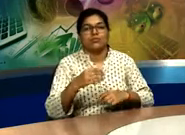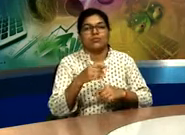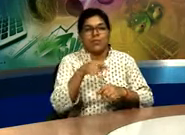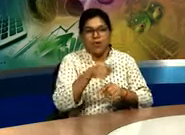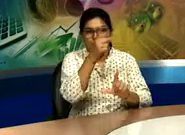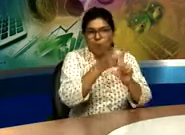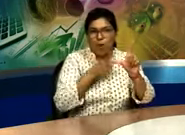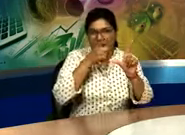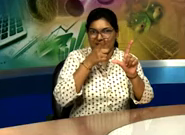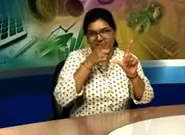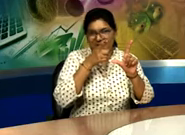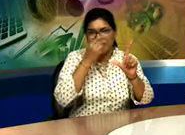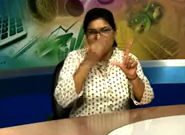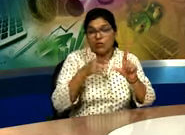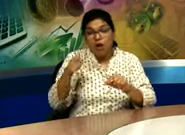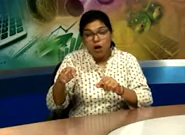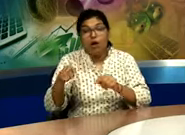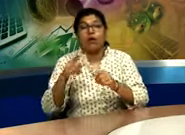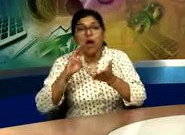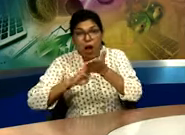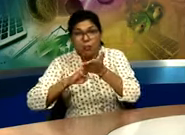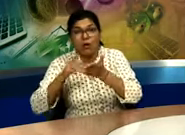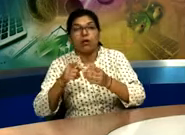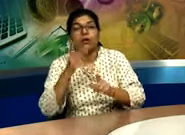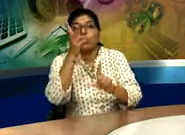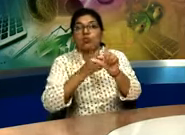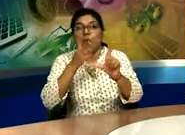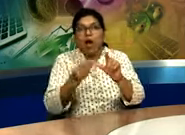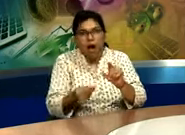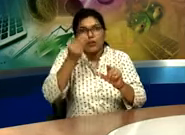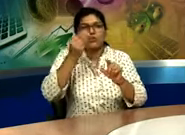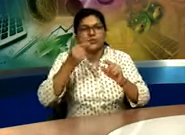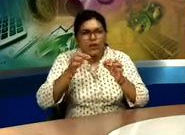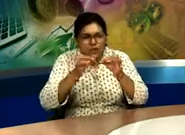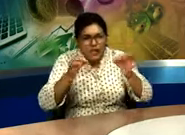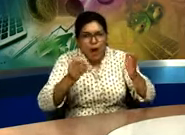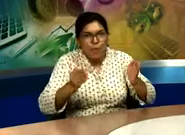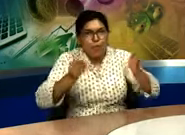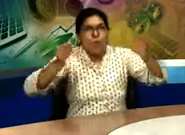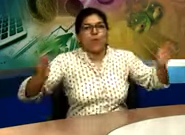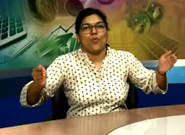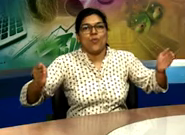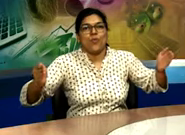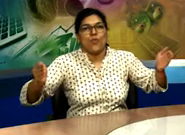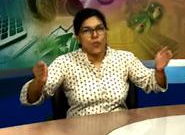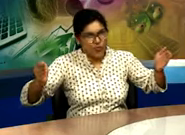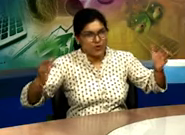cycle, because the inner circle is smaller, but Mars, which is the fourth